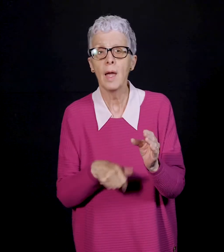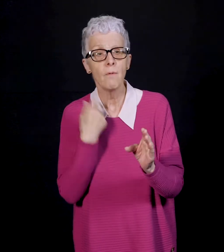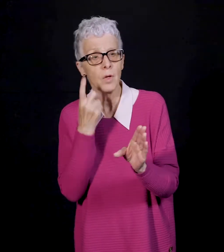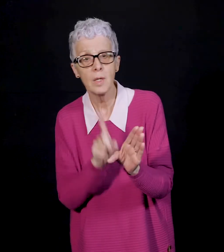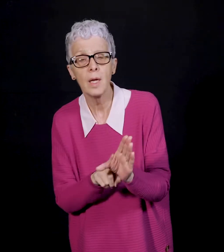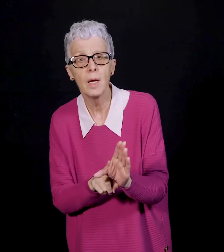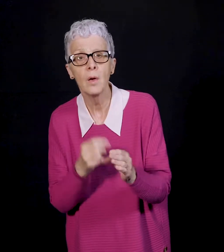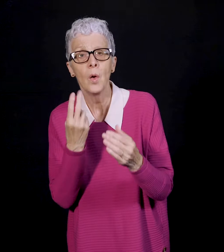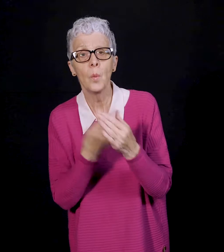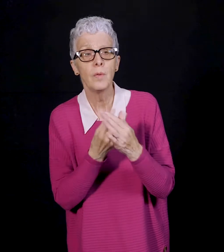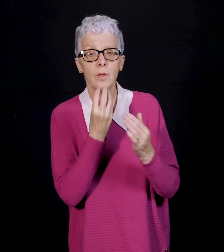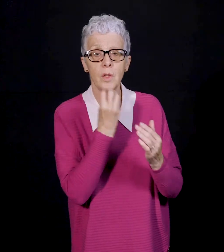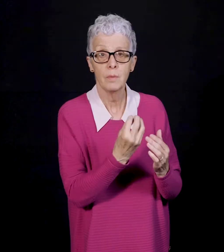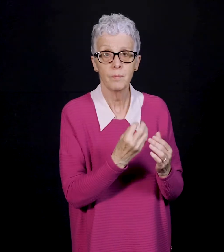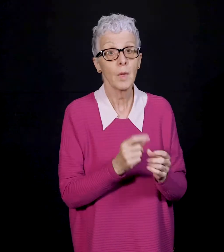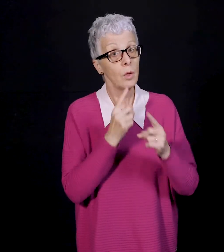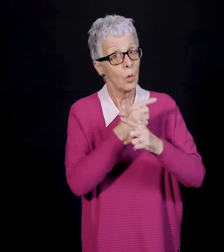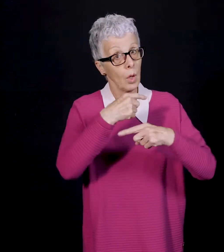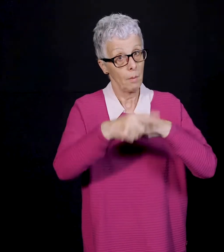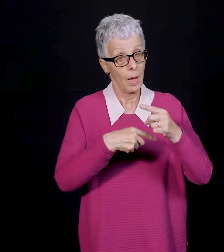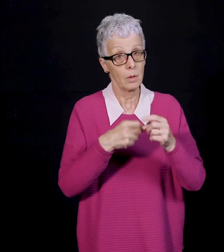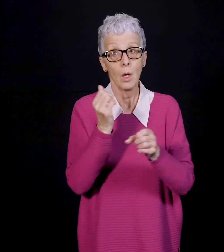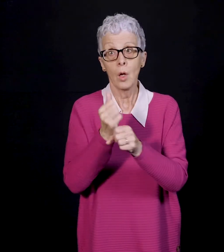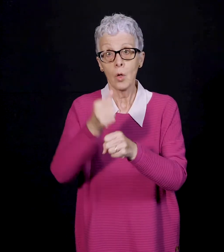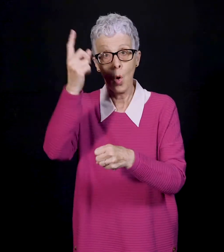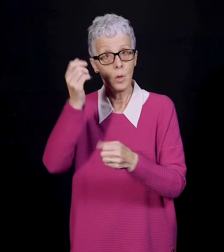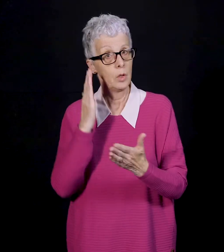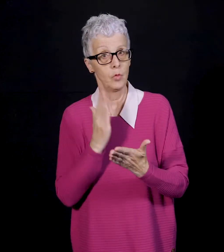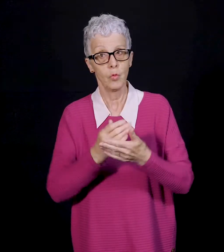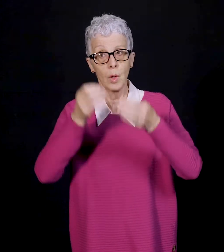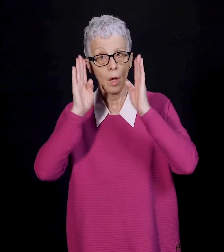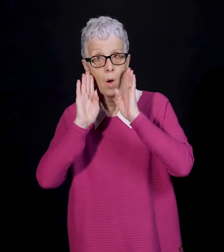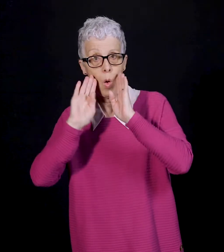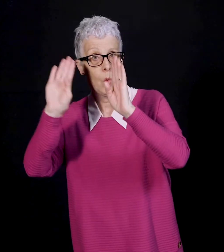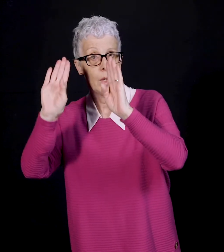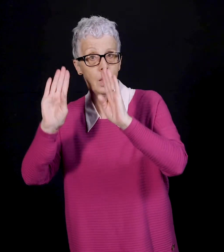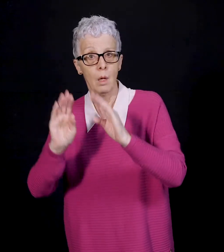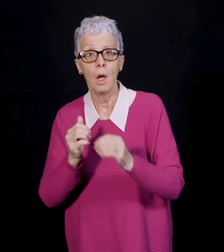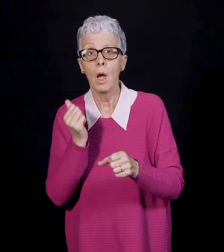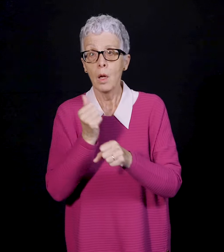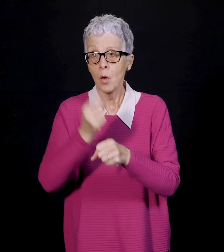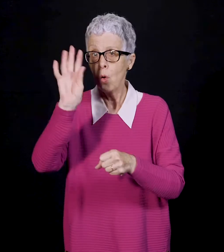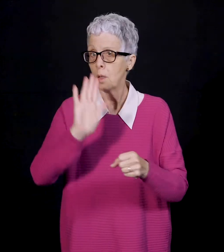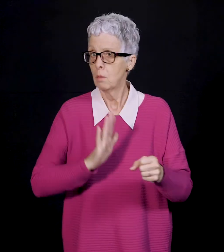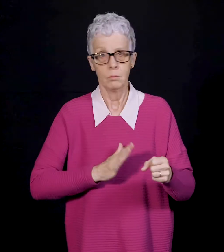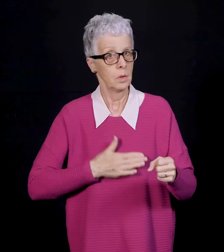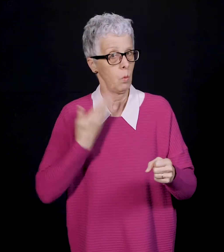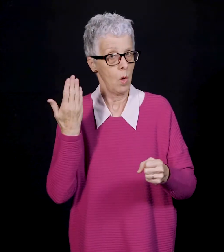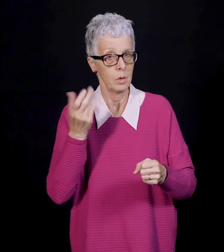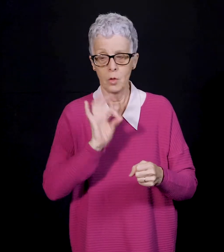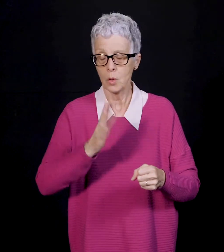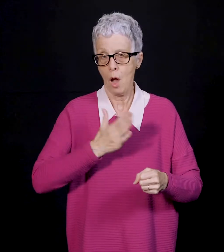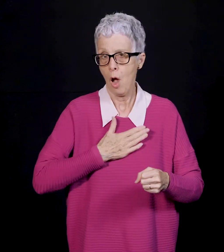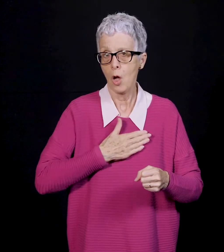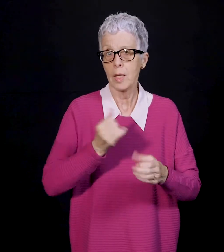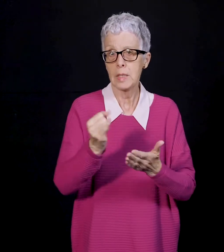the fact that God is holy and that sin actually really matters. And something must be done about it. And the people of Israel